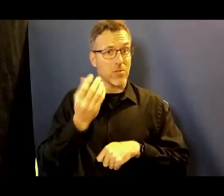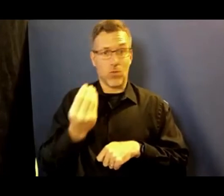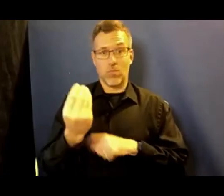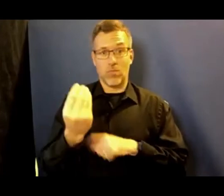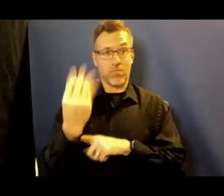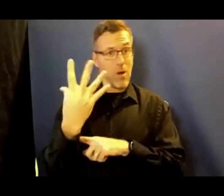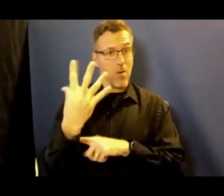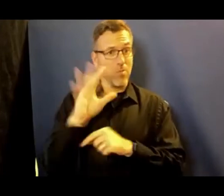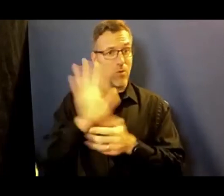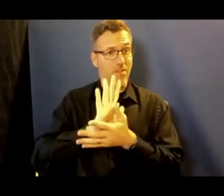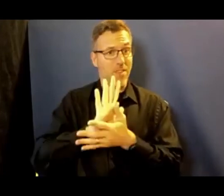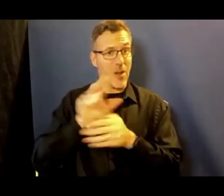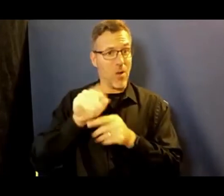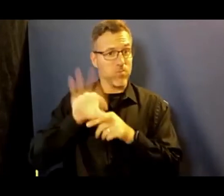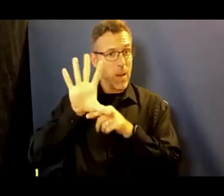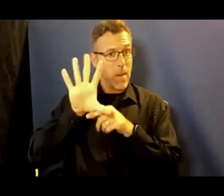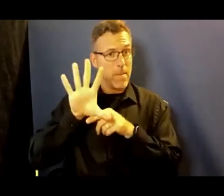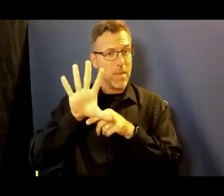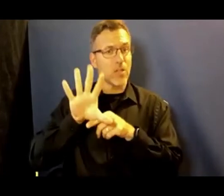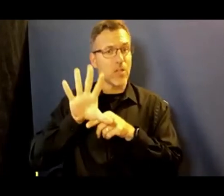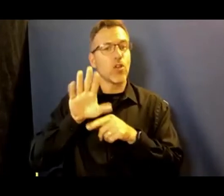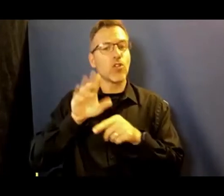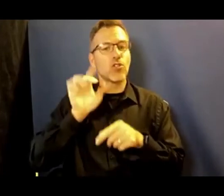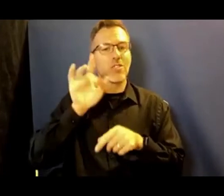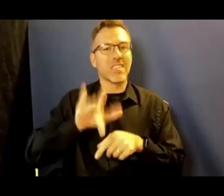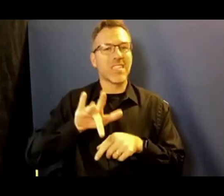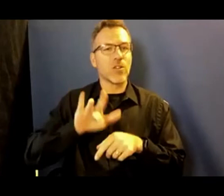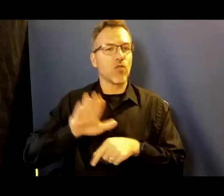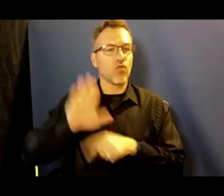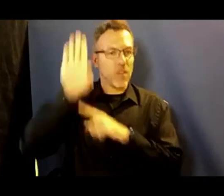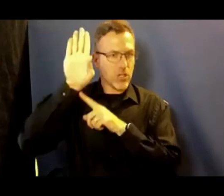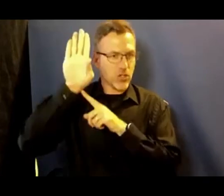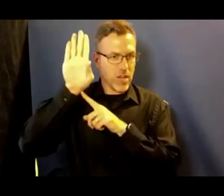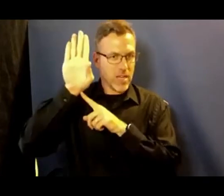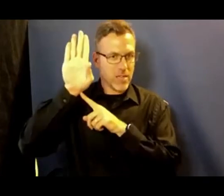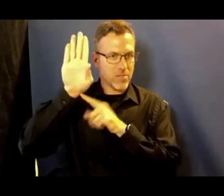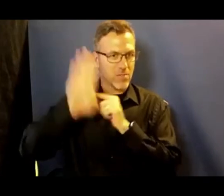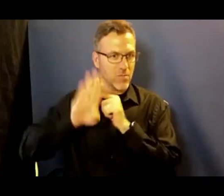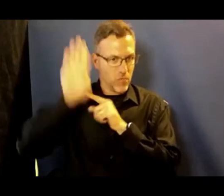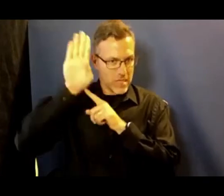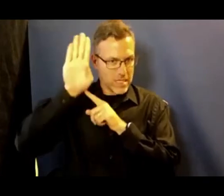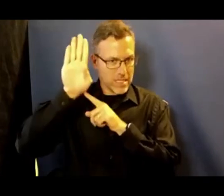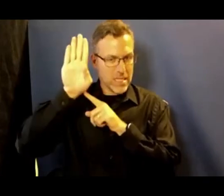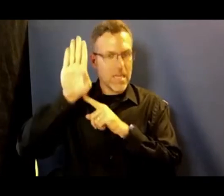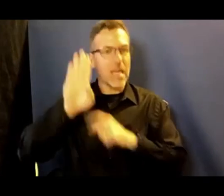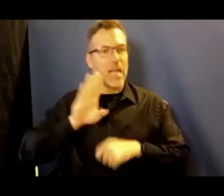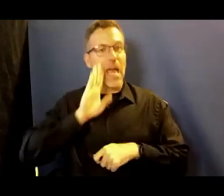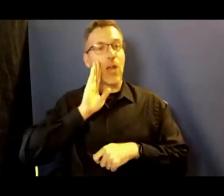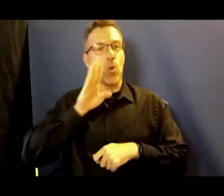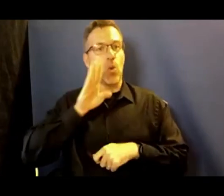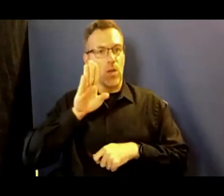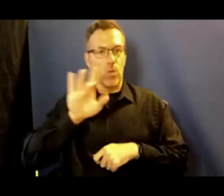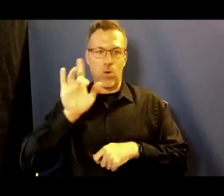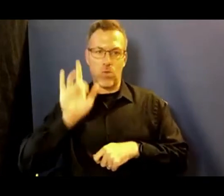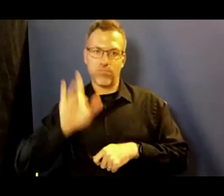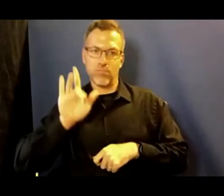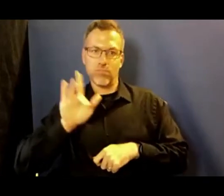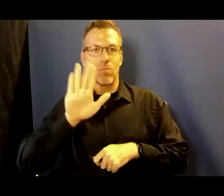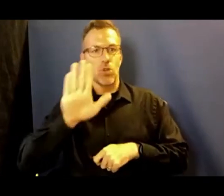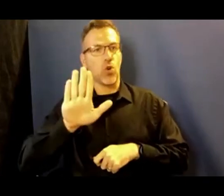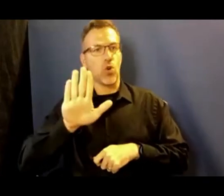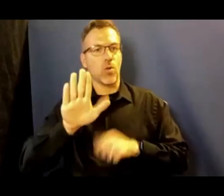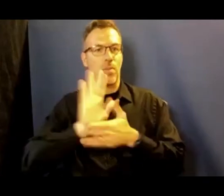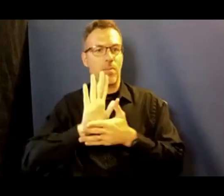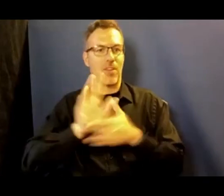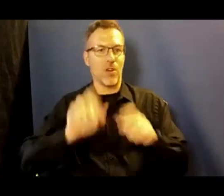box, I have a question, and we will call on you and let you turn on your video and unmute so that you can sign or voice that question